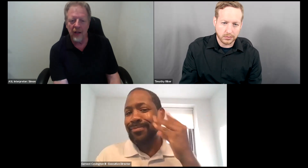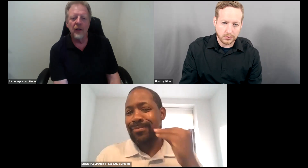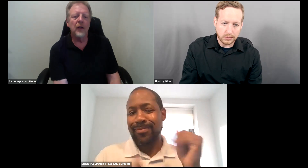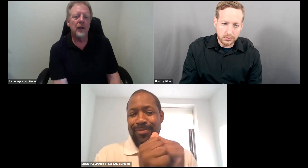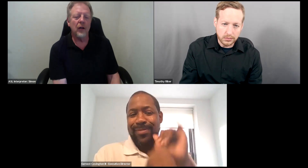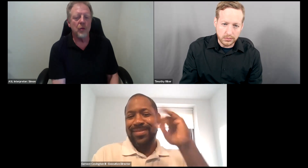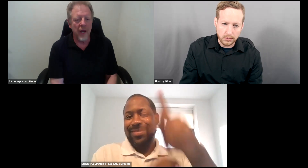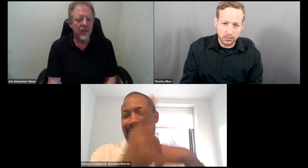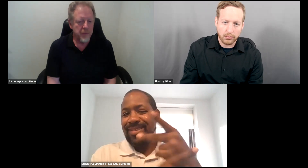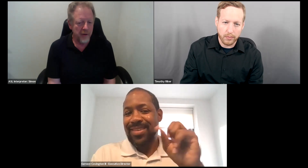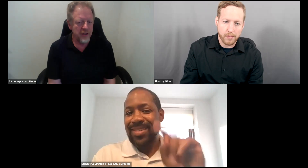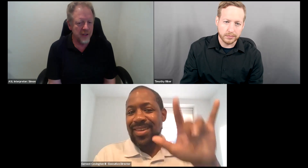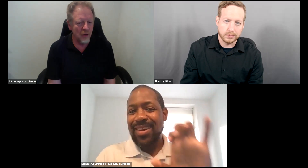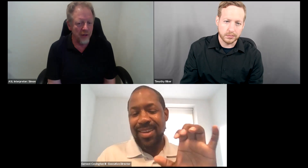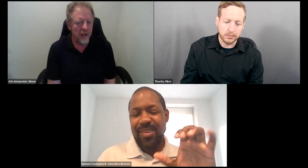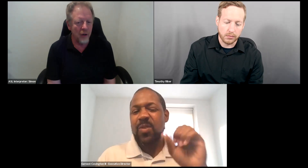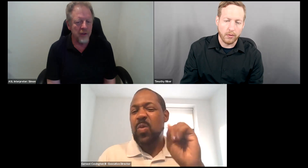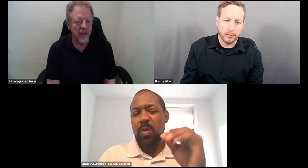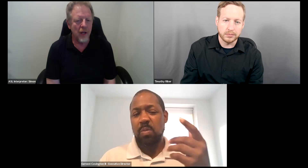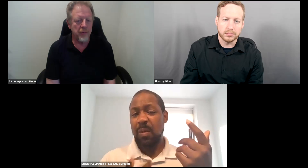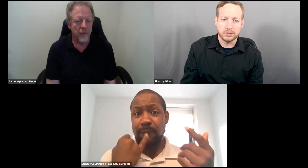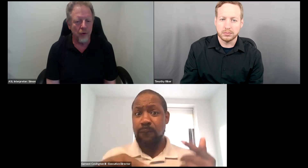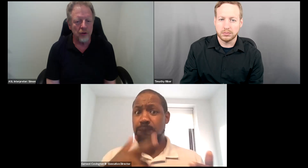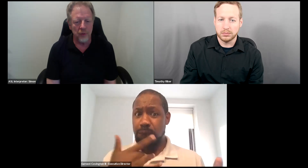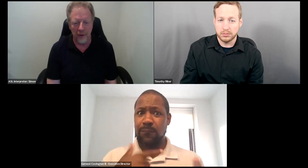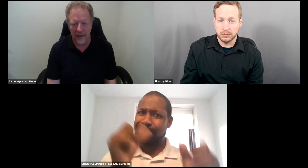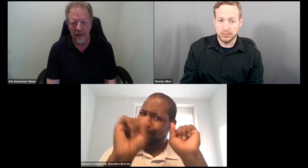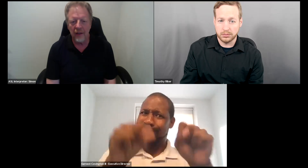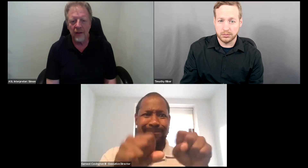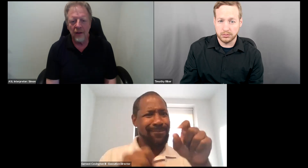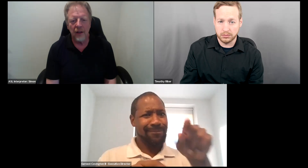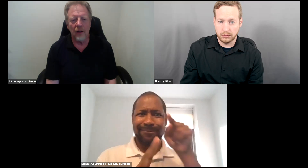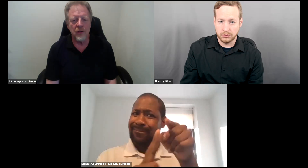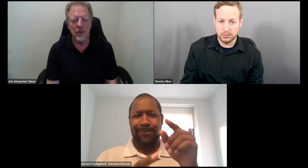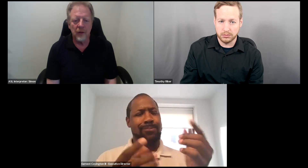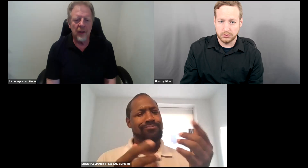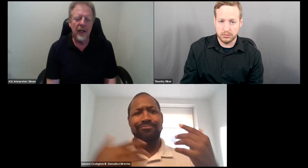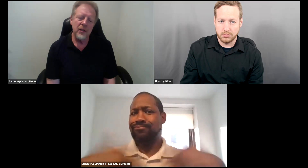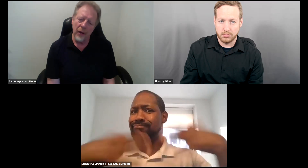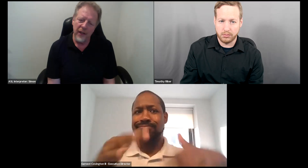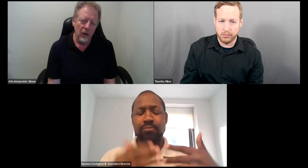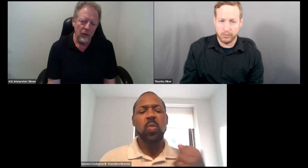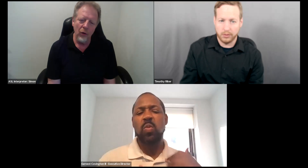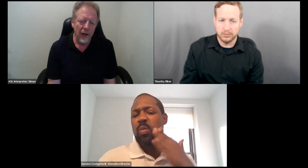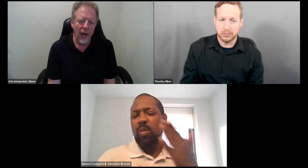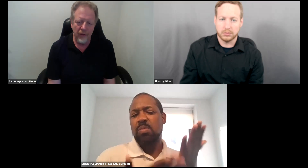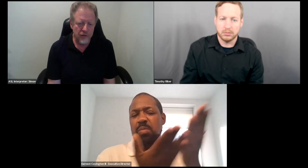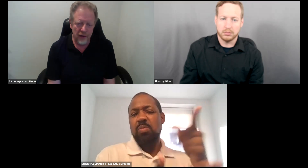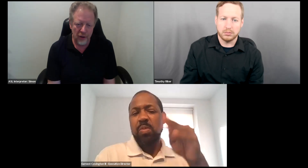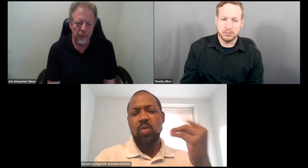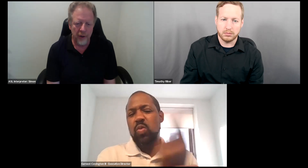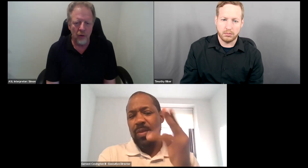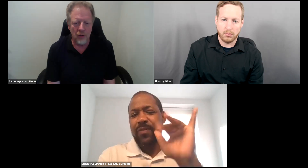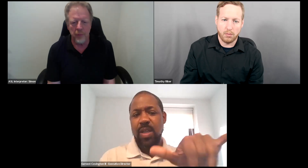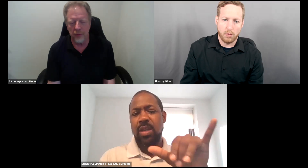with that, you know, because we have experienced it already, you know, with that type of approach and we like it, you know, so yes, I mean, you know, going live is really